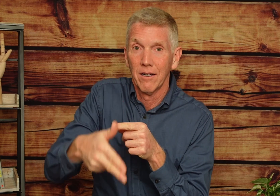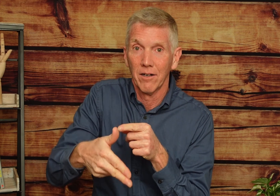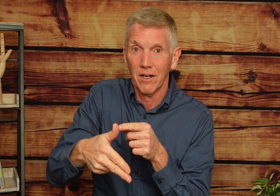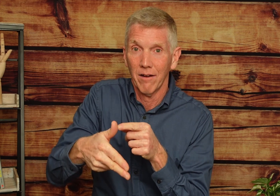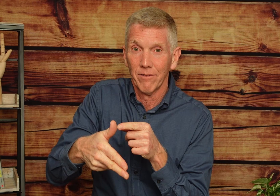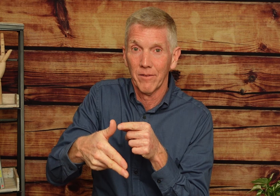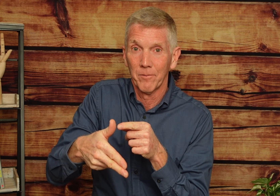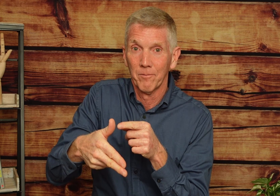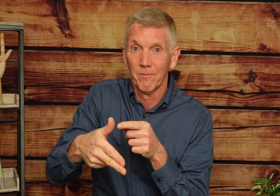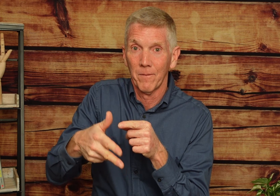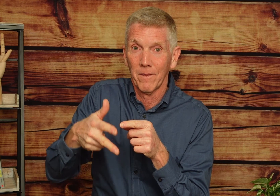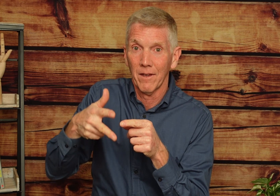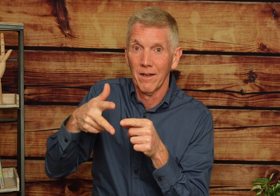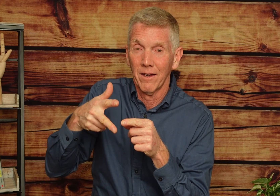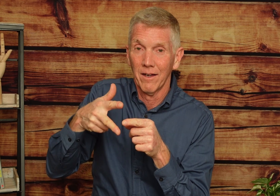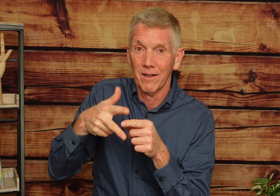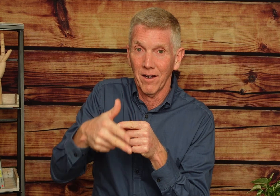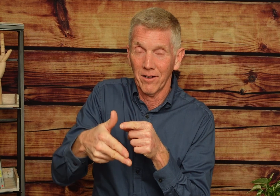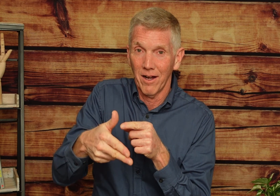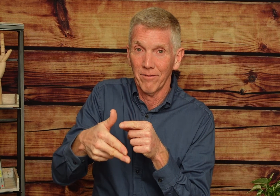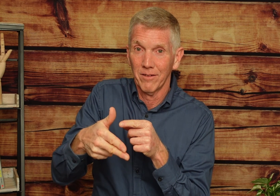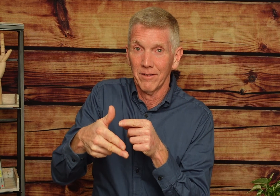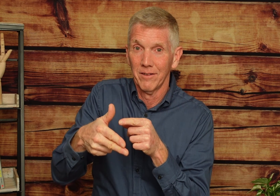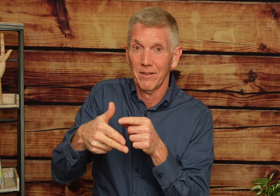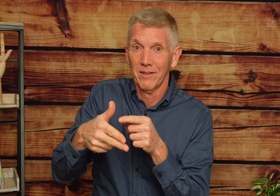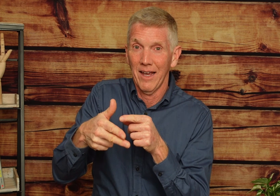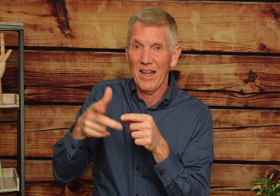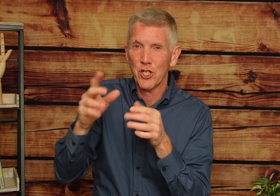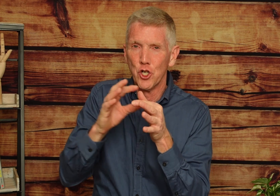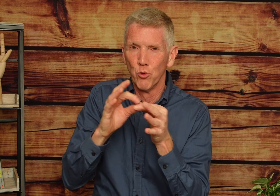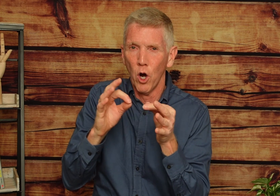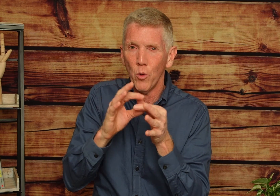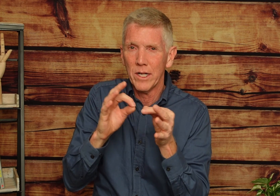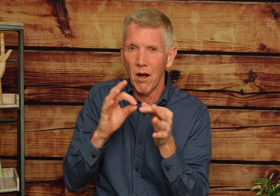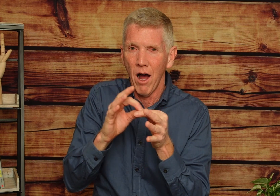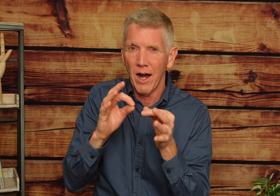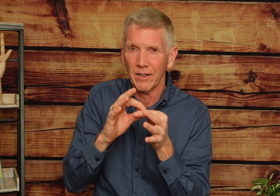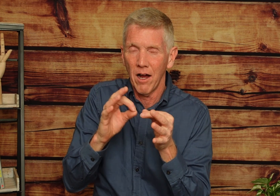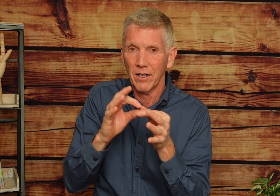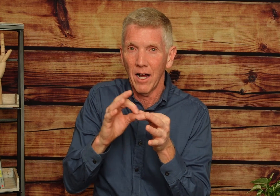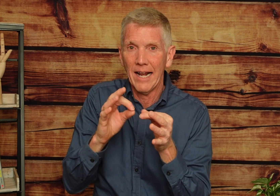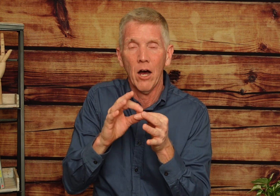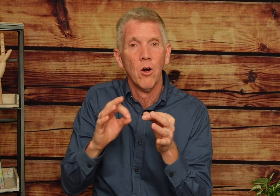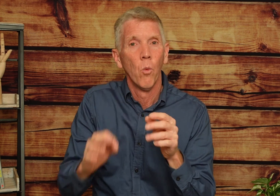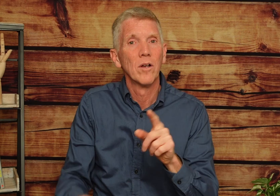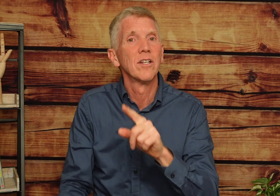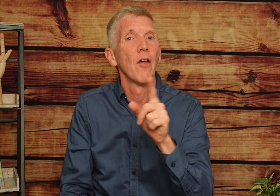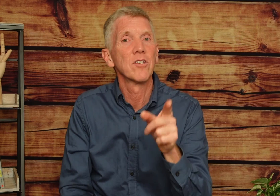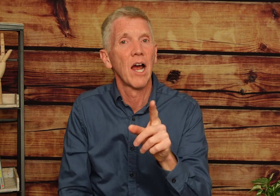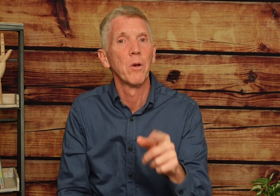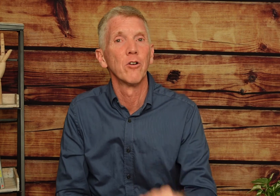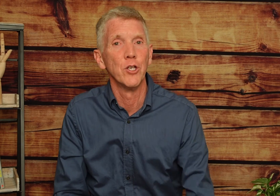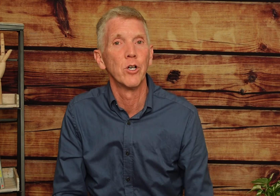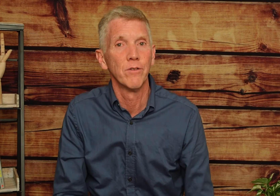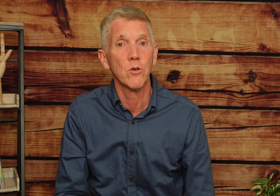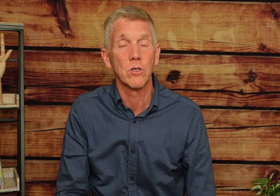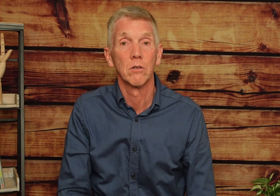it off. Cut it off. Okay, that's just droning on and on and on. Now, what's the other sign we learned that you could have used?